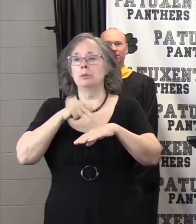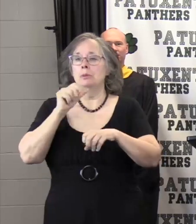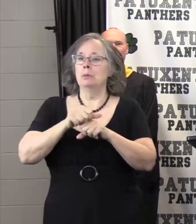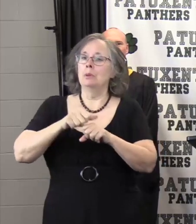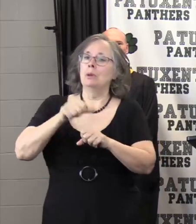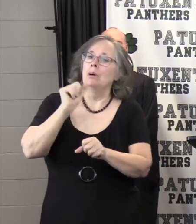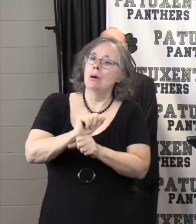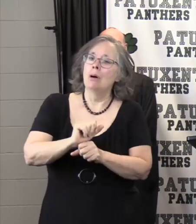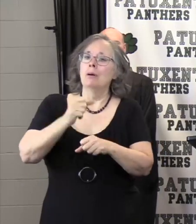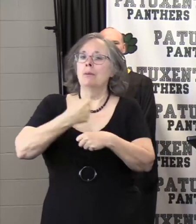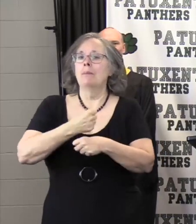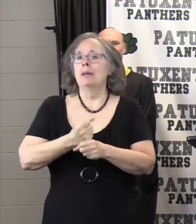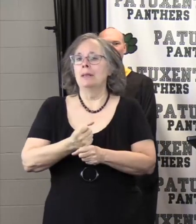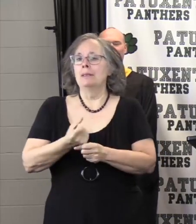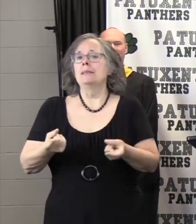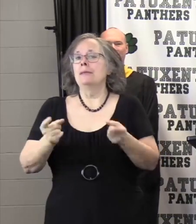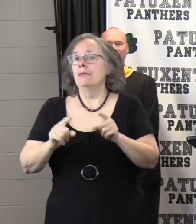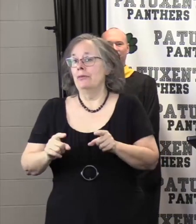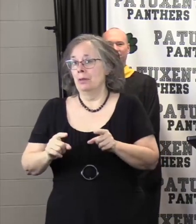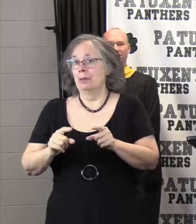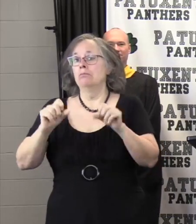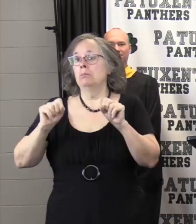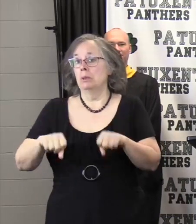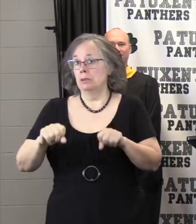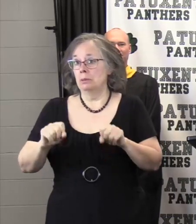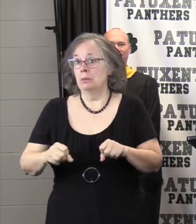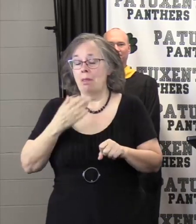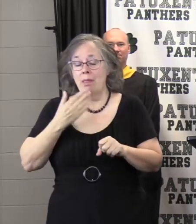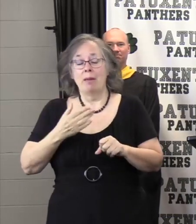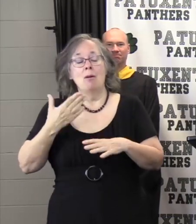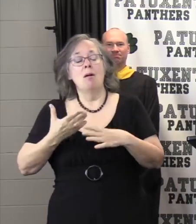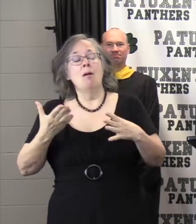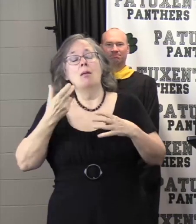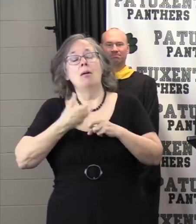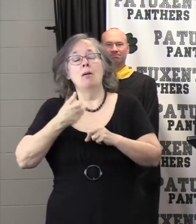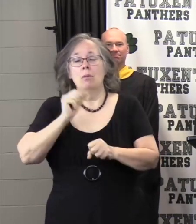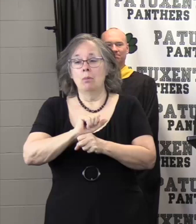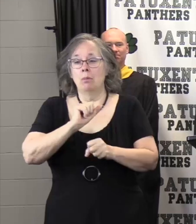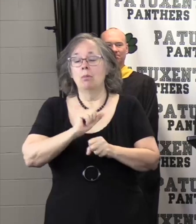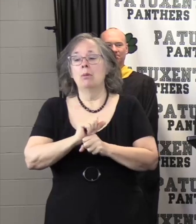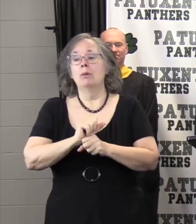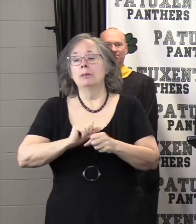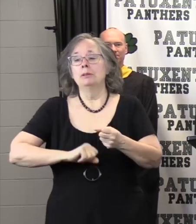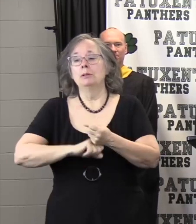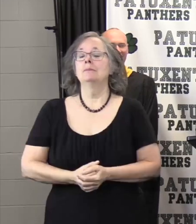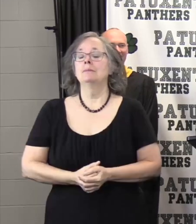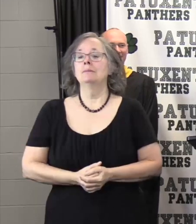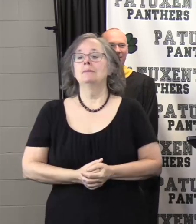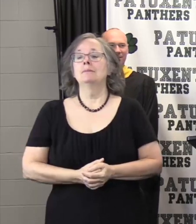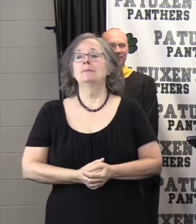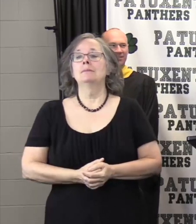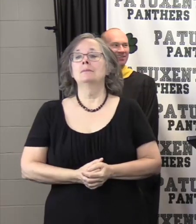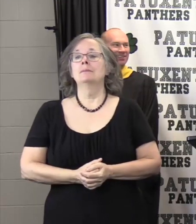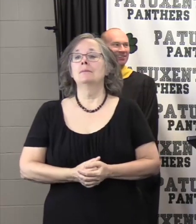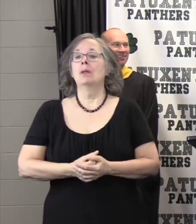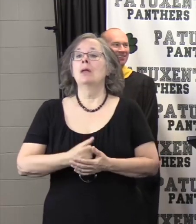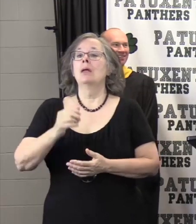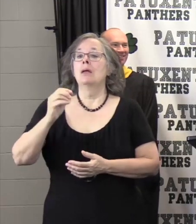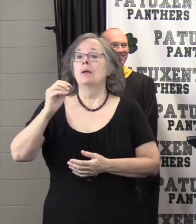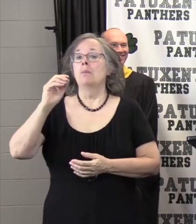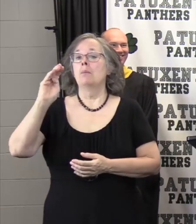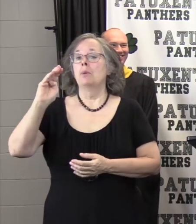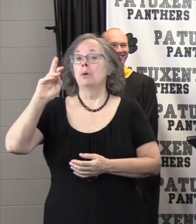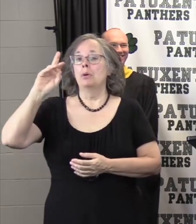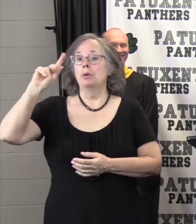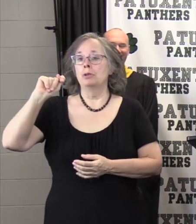make this event possible, and I want to thank them for all of their hard work on behalf of the students at Patuxent High School. Mr. Bert